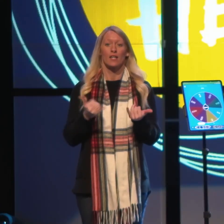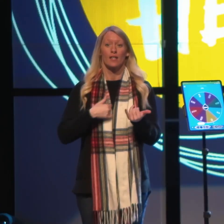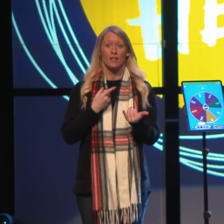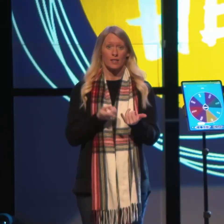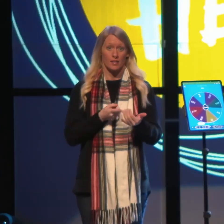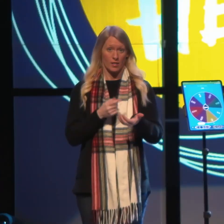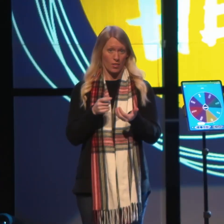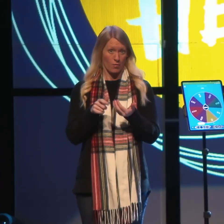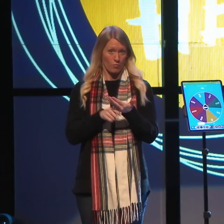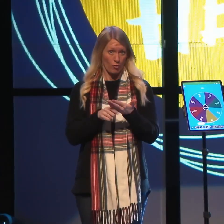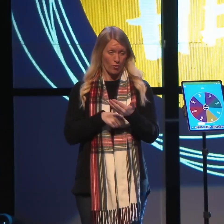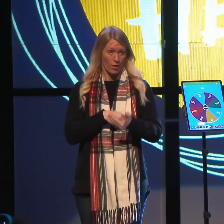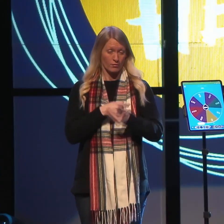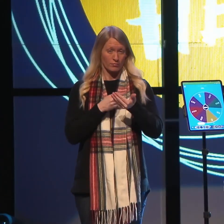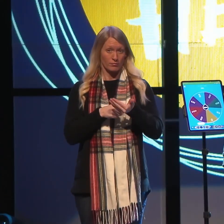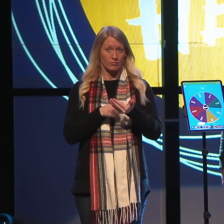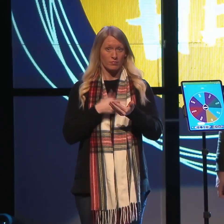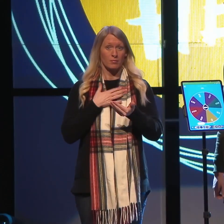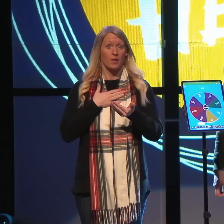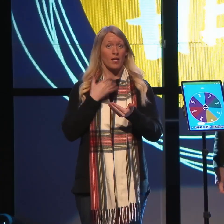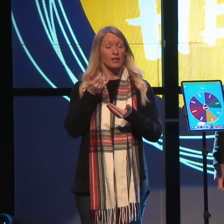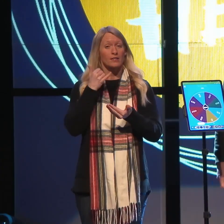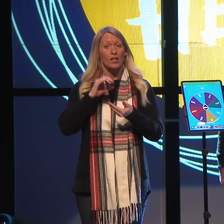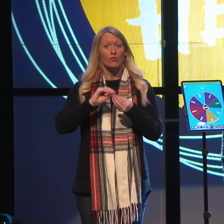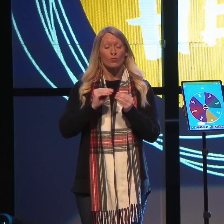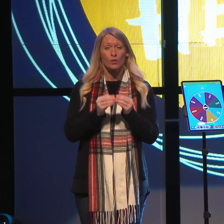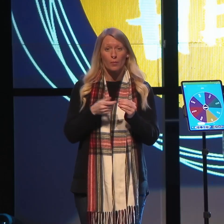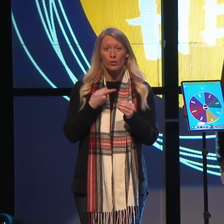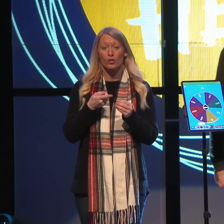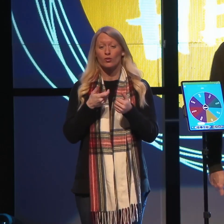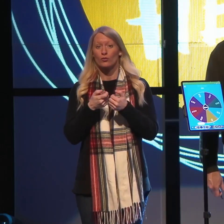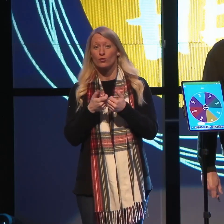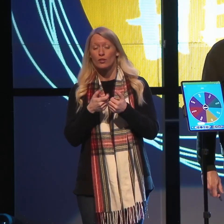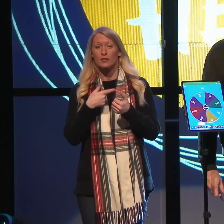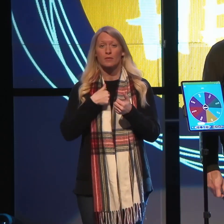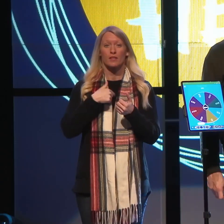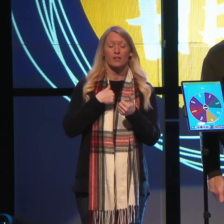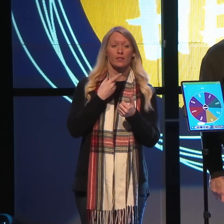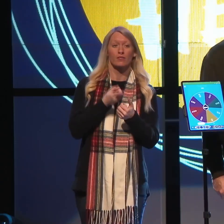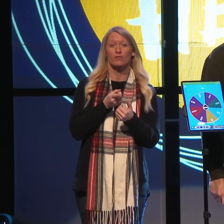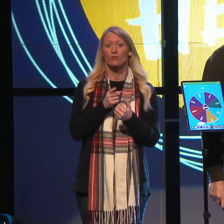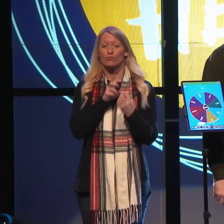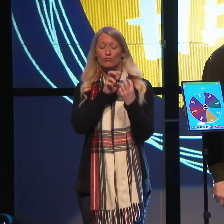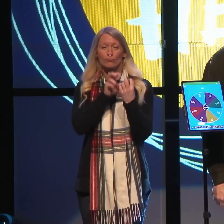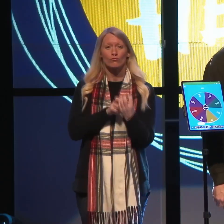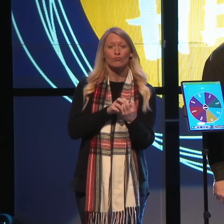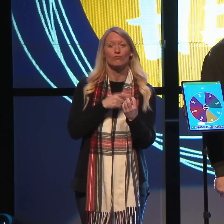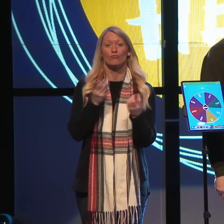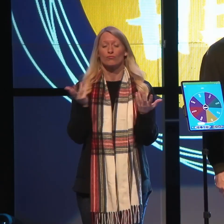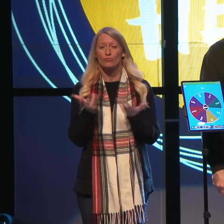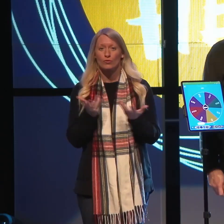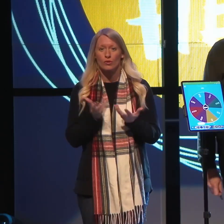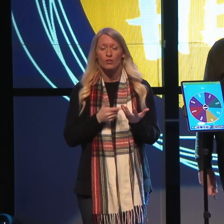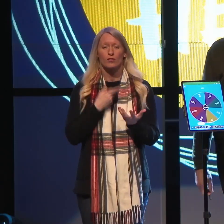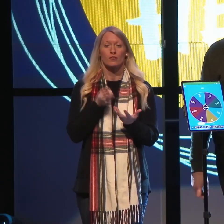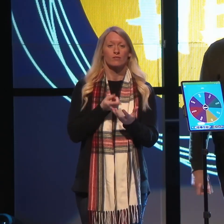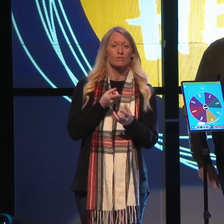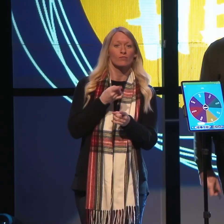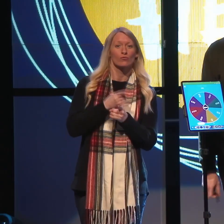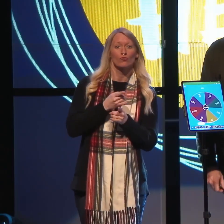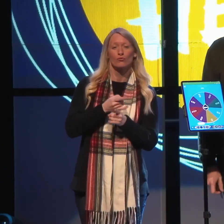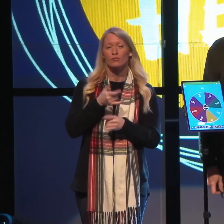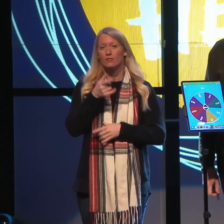number. Text me if you'd like to get together, have coffee, have whiskey, have breakfast, whatever it might be. I'd love to meet you, answer any questions you might have about our